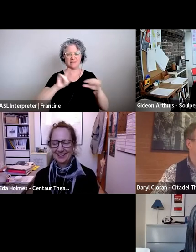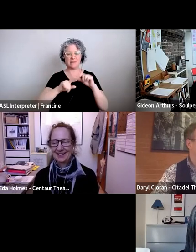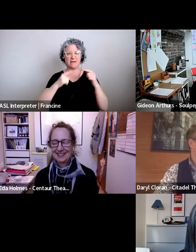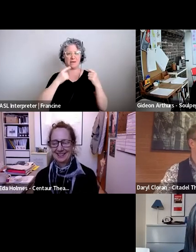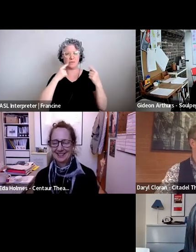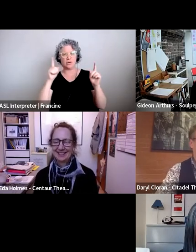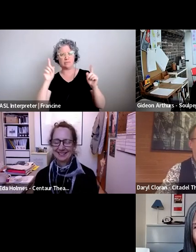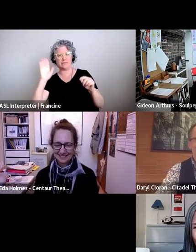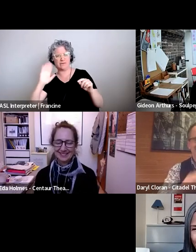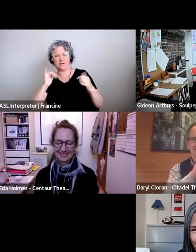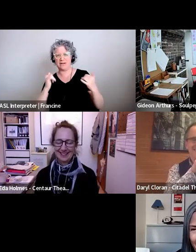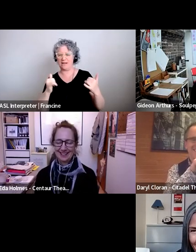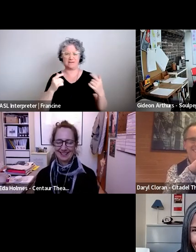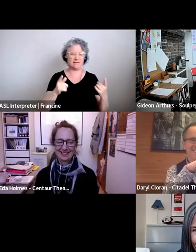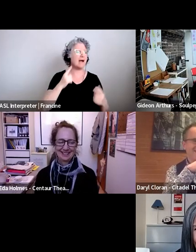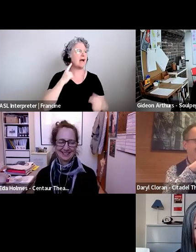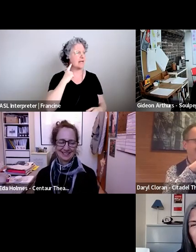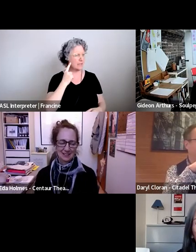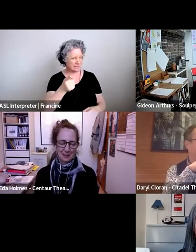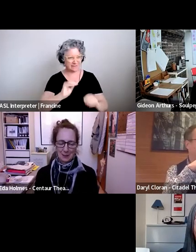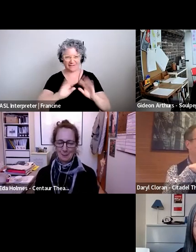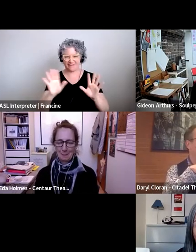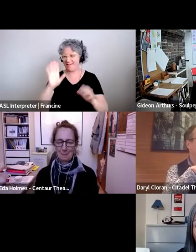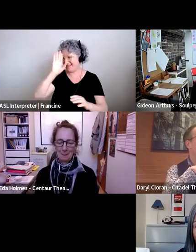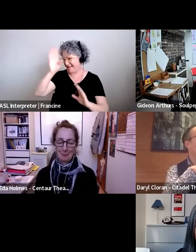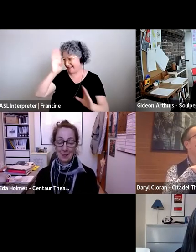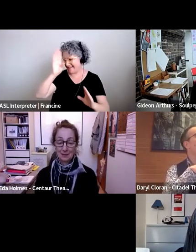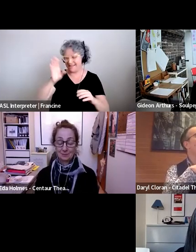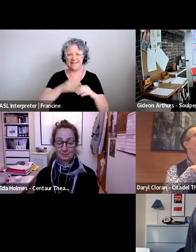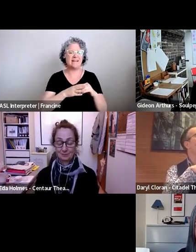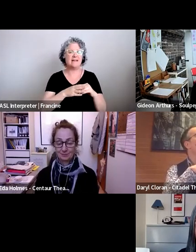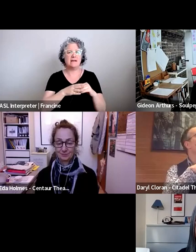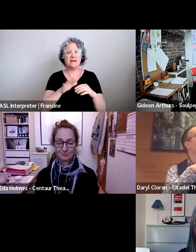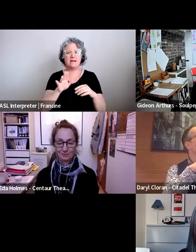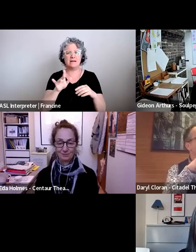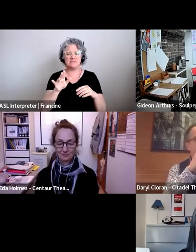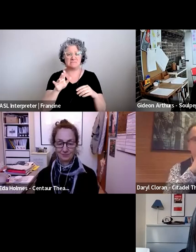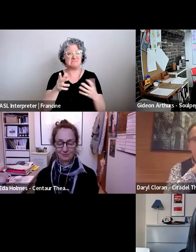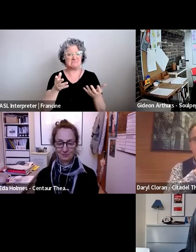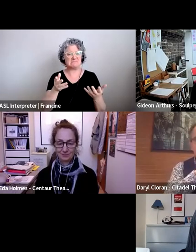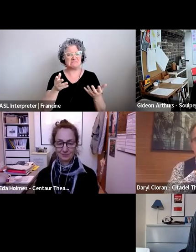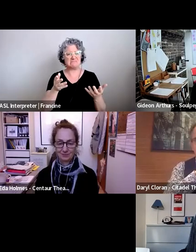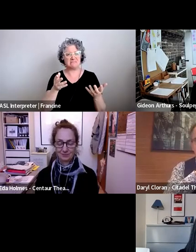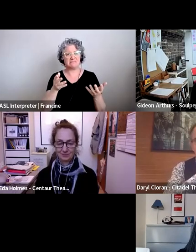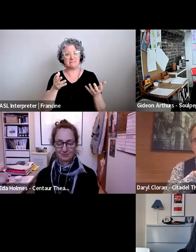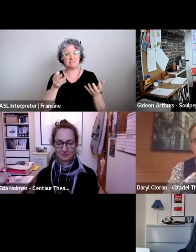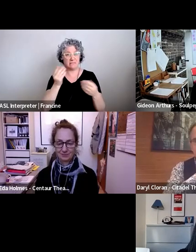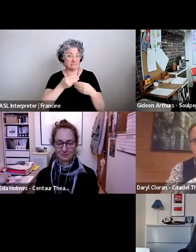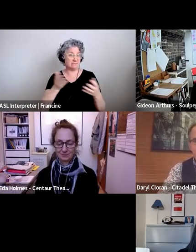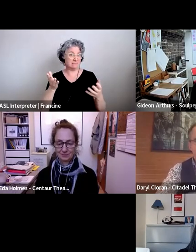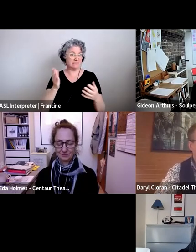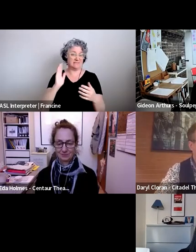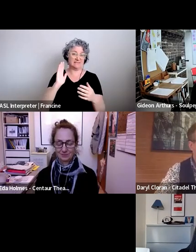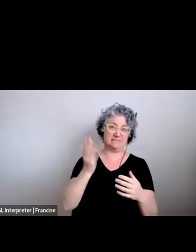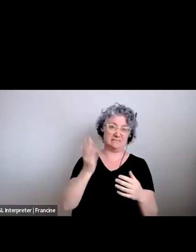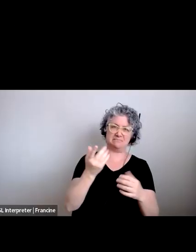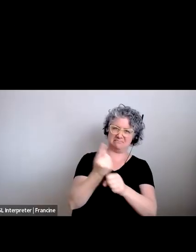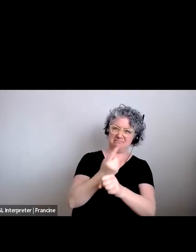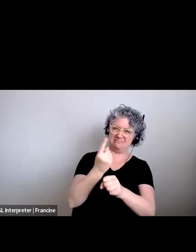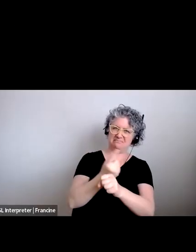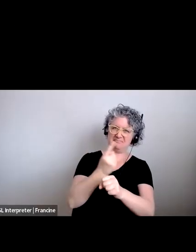but Now we can hear you. live. So, yeah, and no, just to say that that sounds pretty